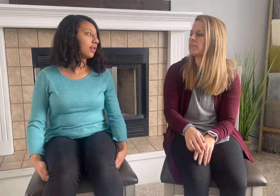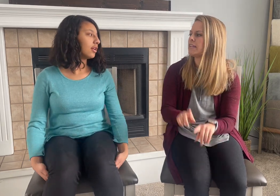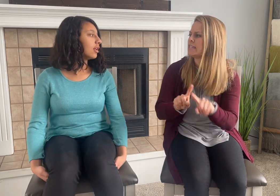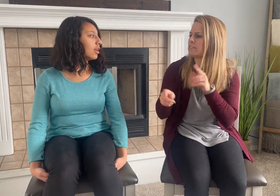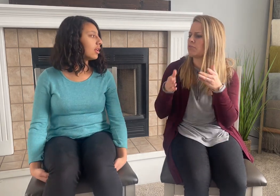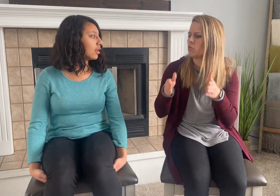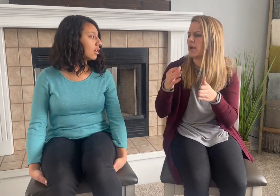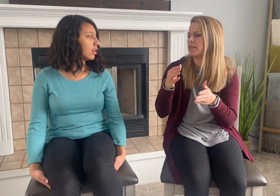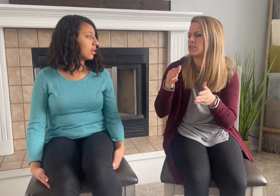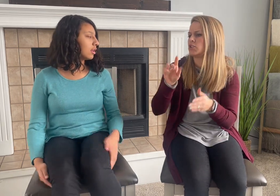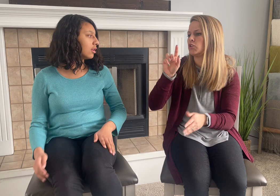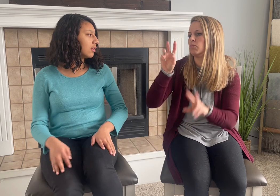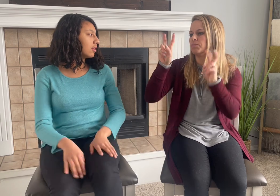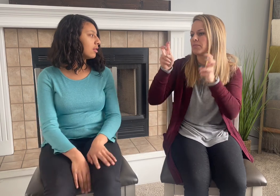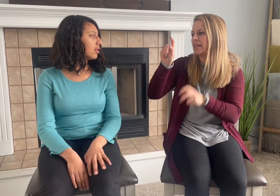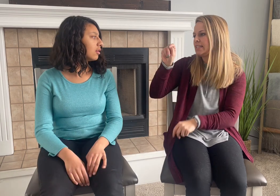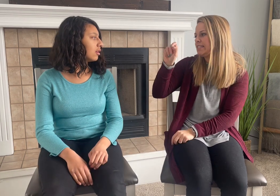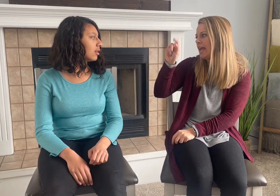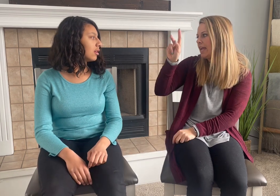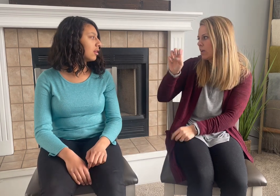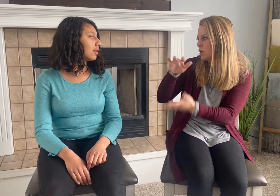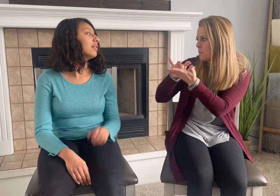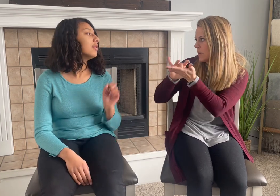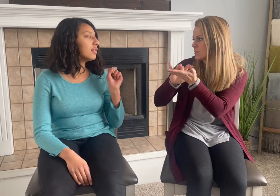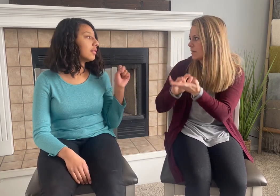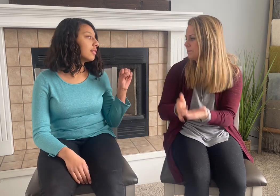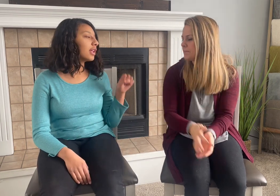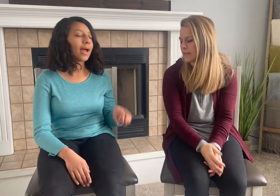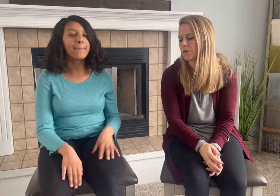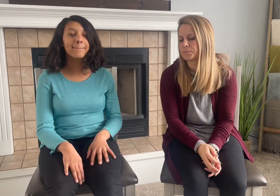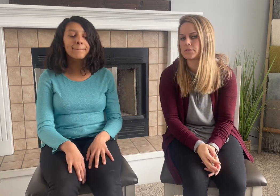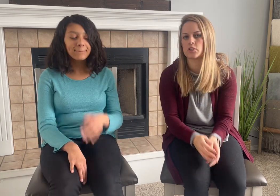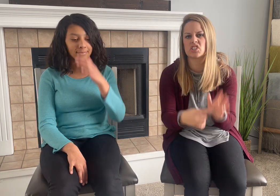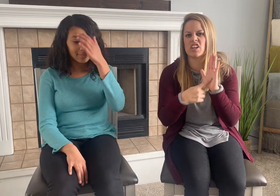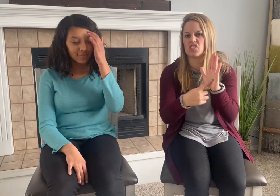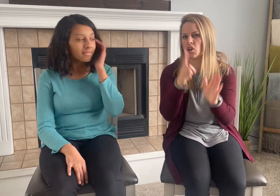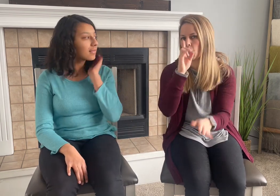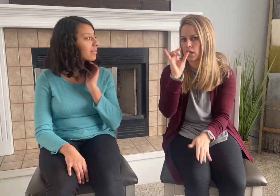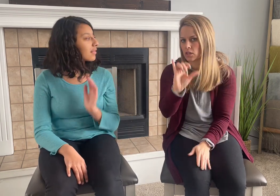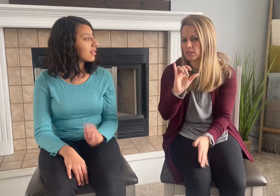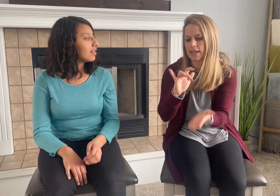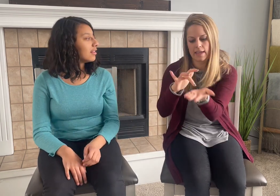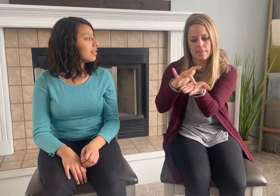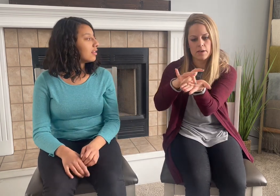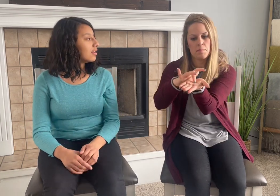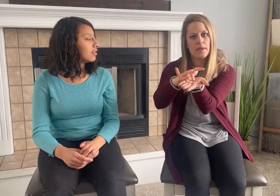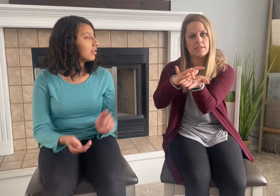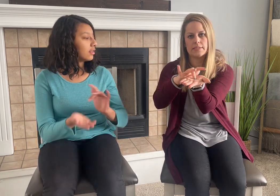different, different ways to take medicine. Yeah. So you're just gonna show what it looks like, and then medicine.